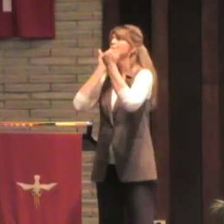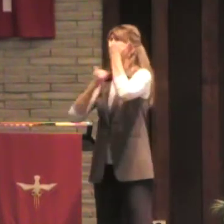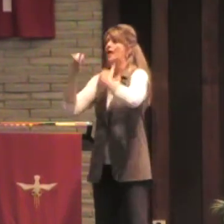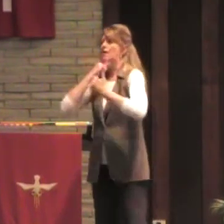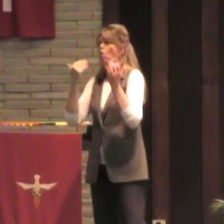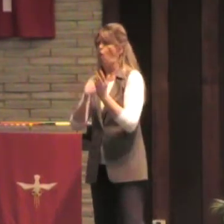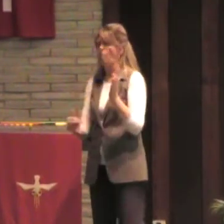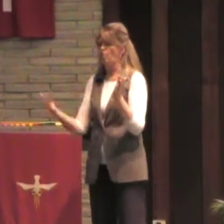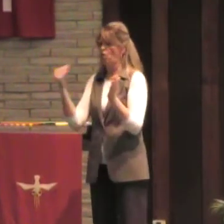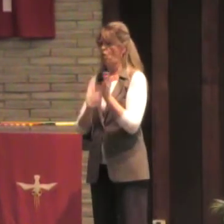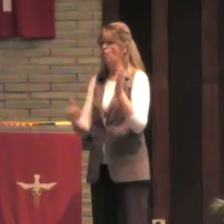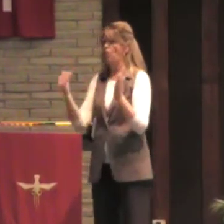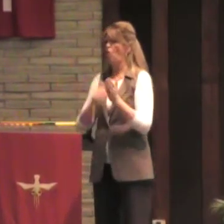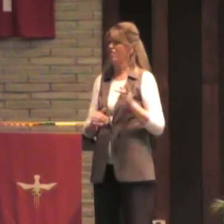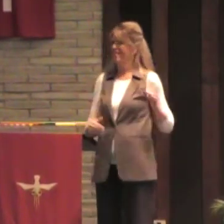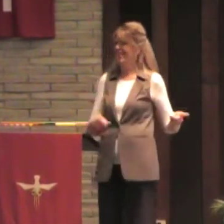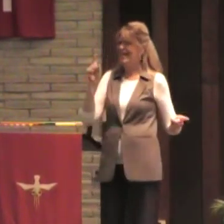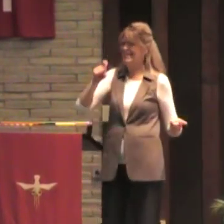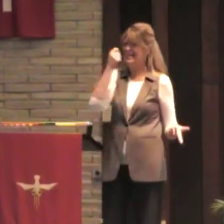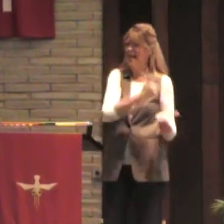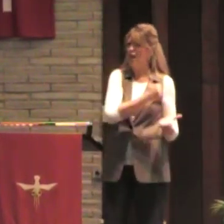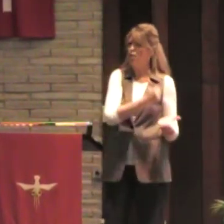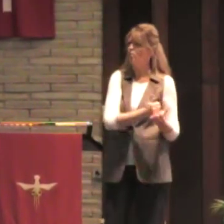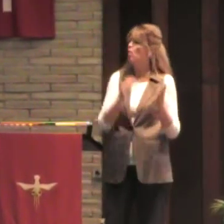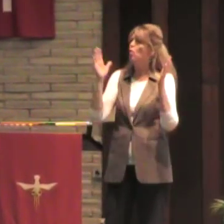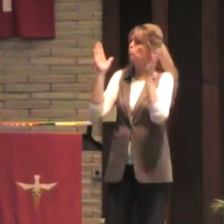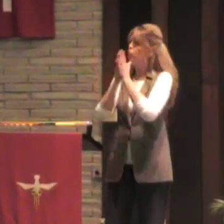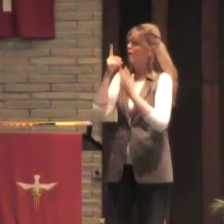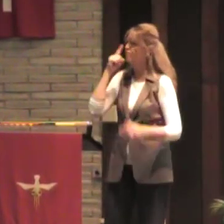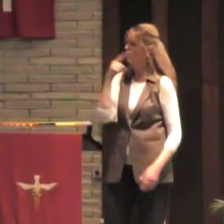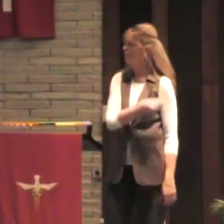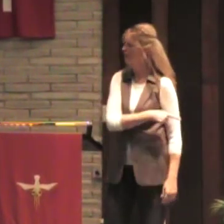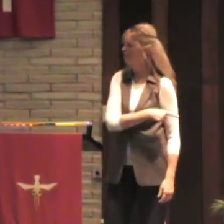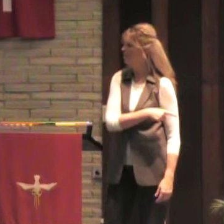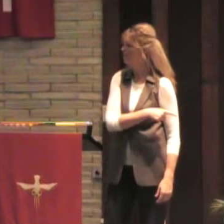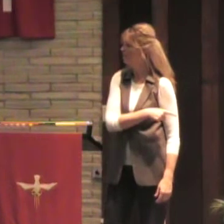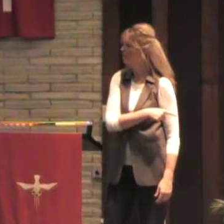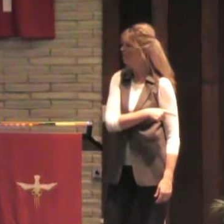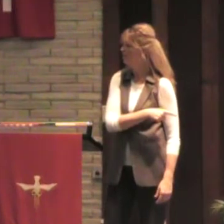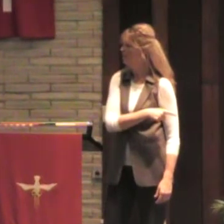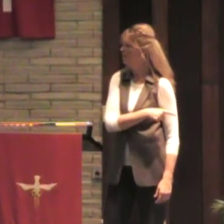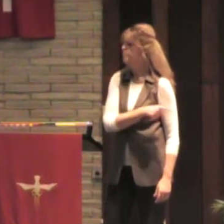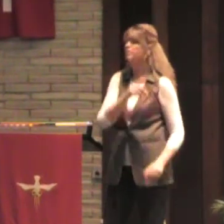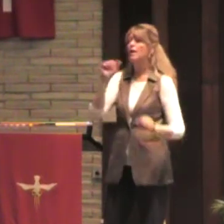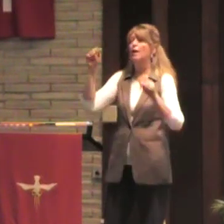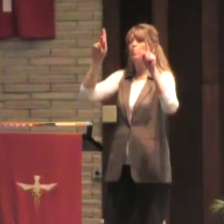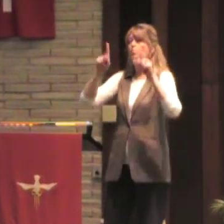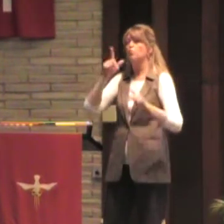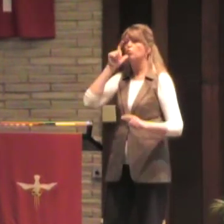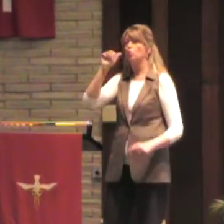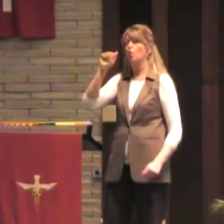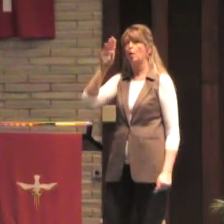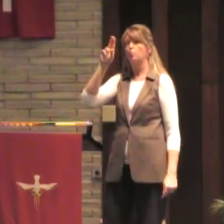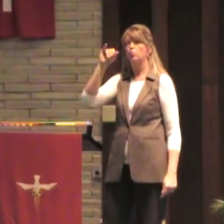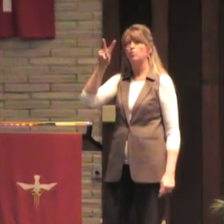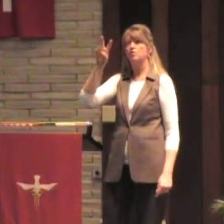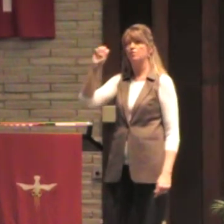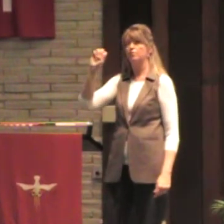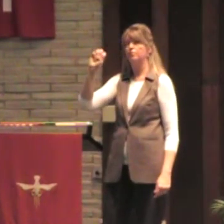them. You know, if you see a person making the same mistake over and over again, they need prayer help. They need prayer.